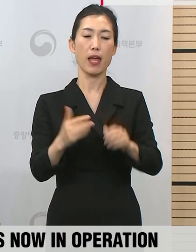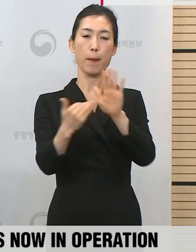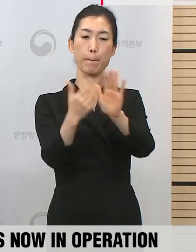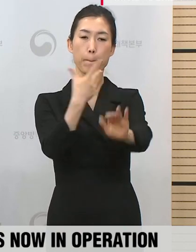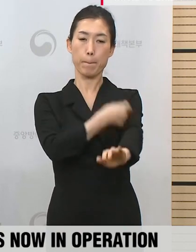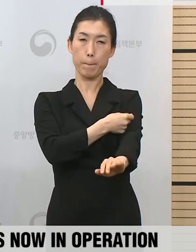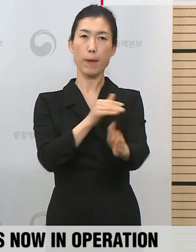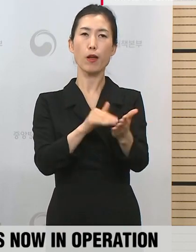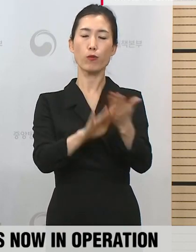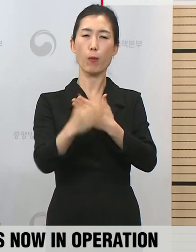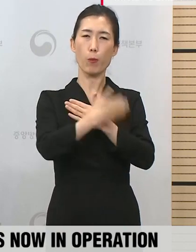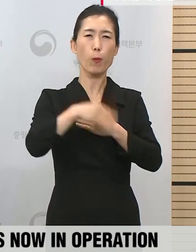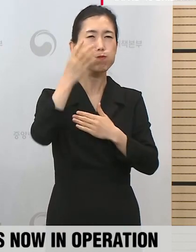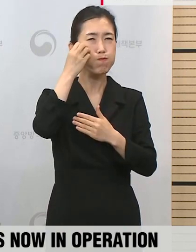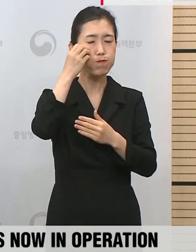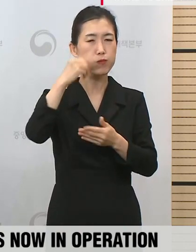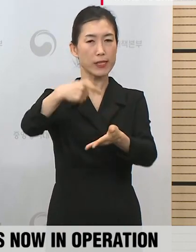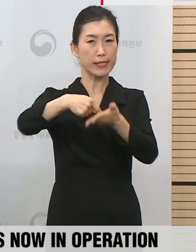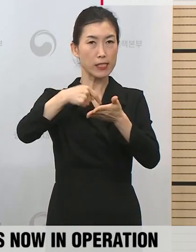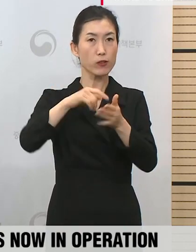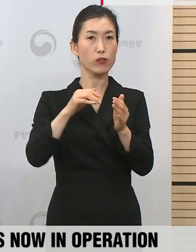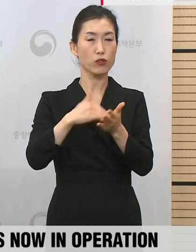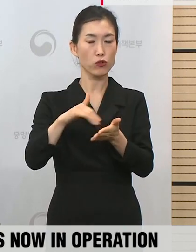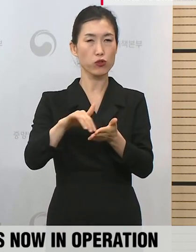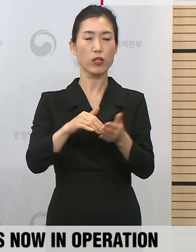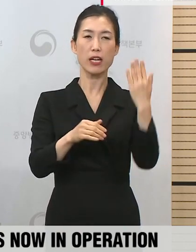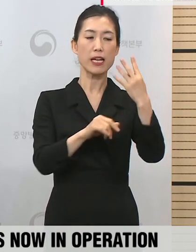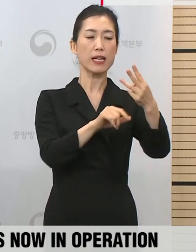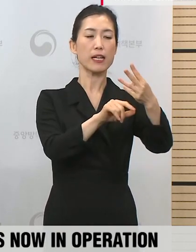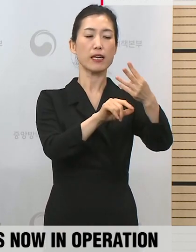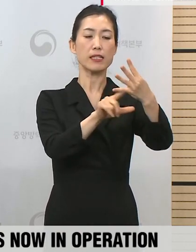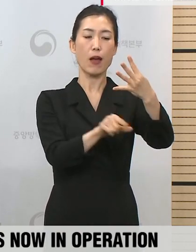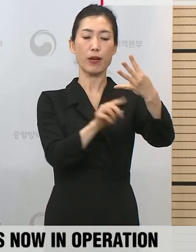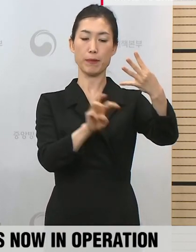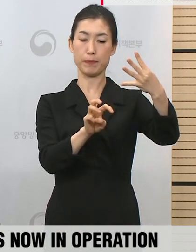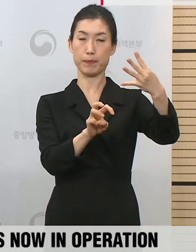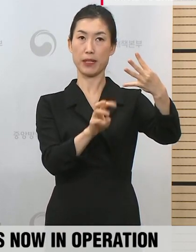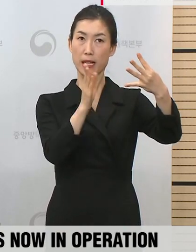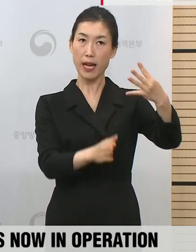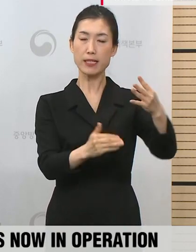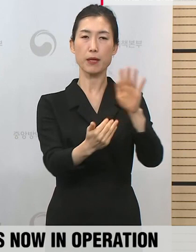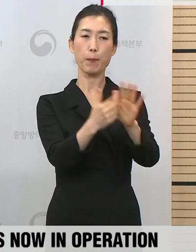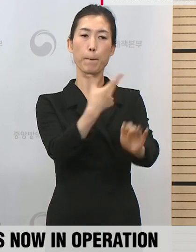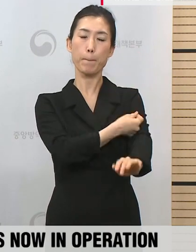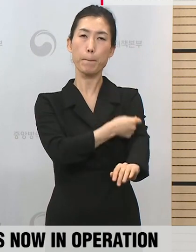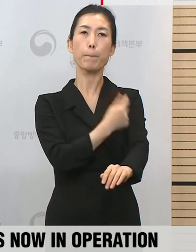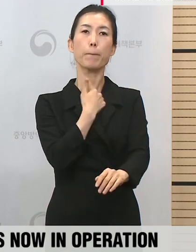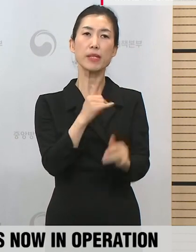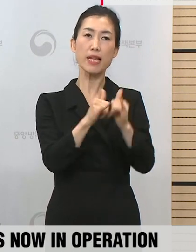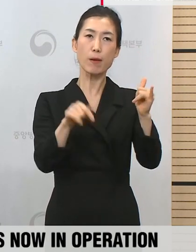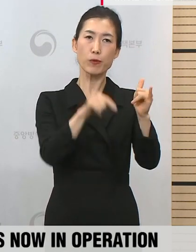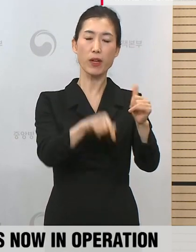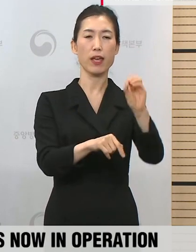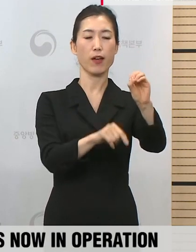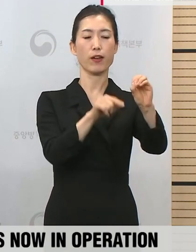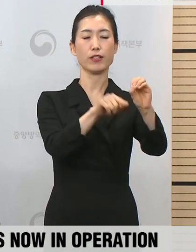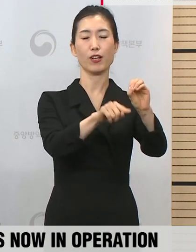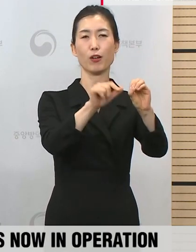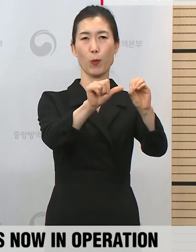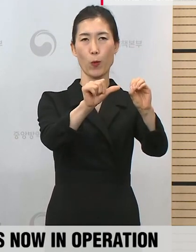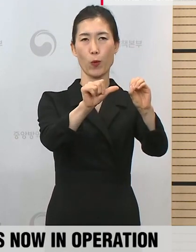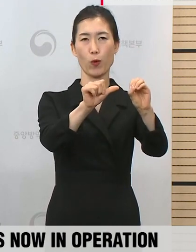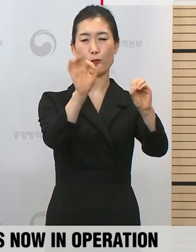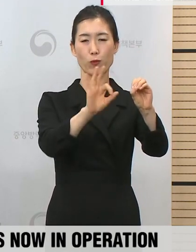adverse responses after the inoculation. And on the 30th of April, we have seen, as of 30th,